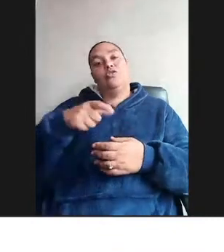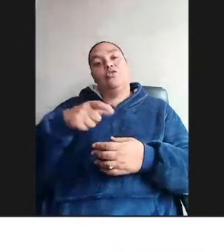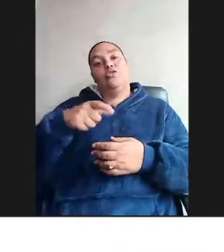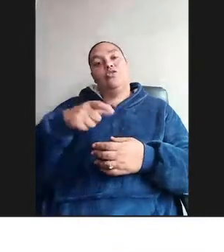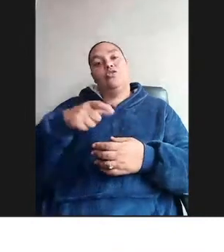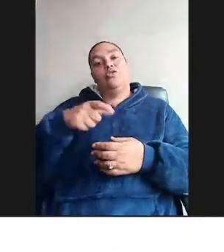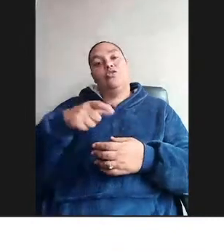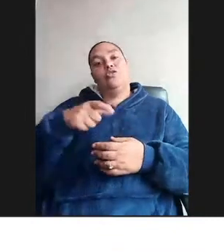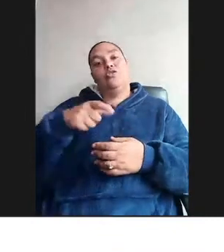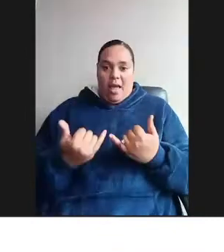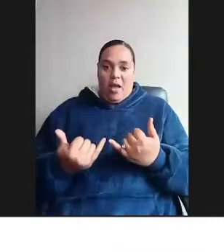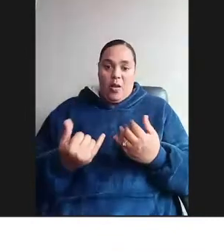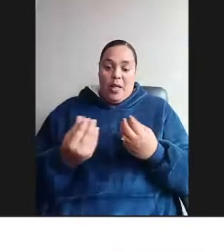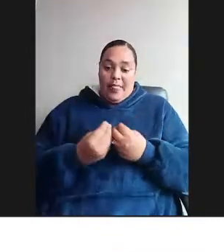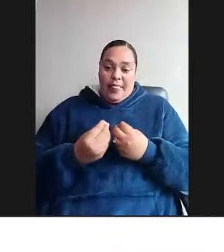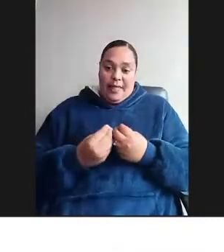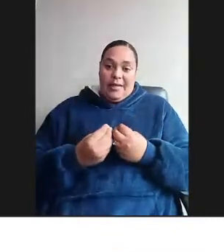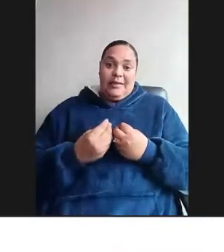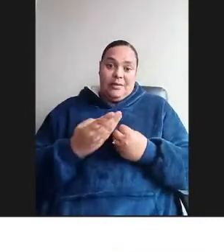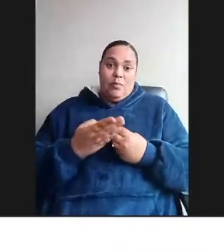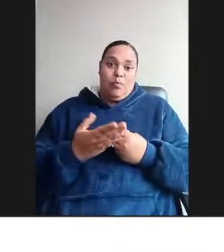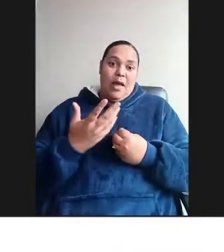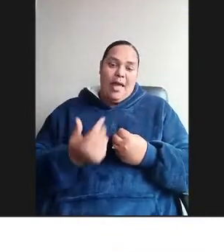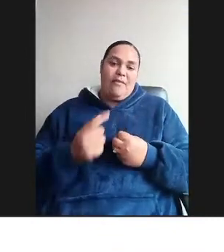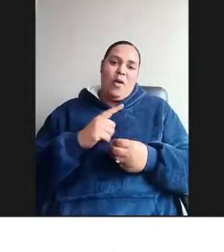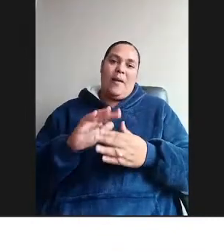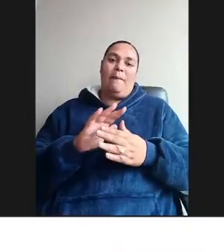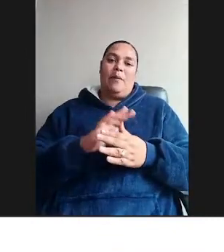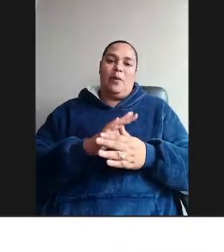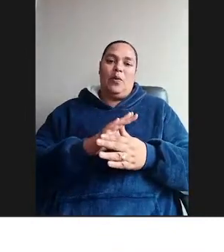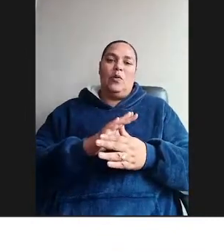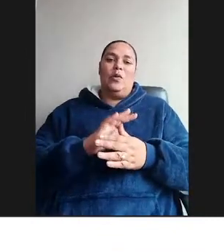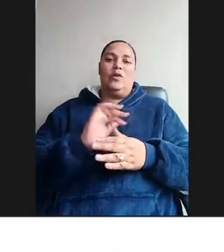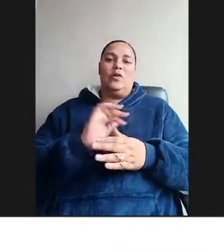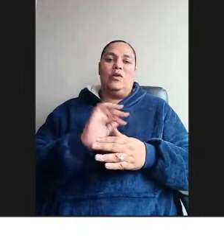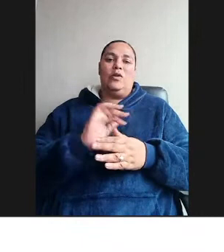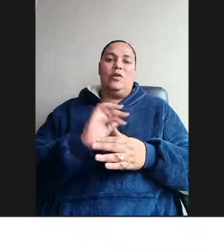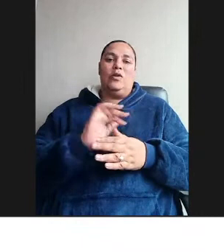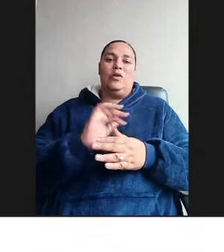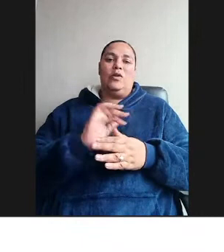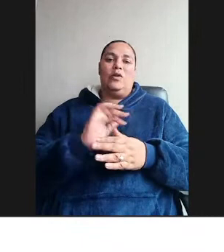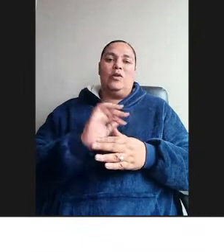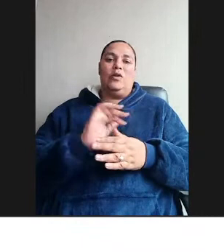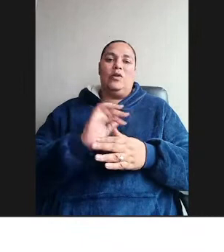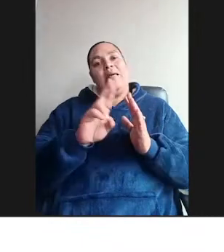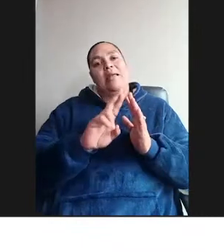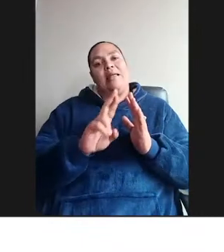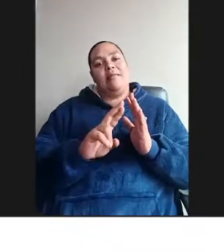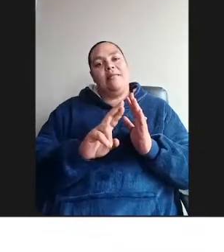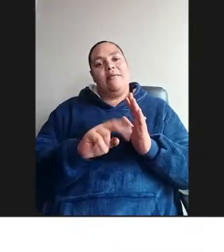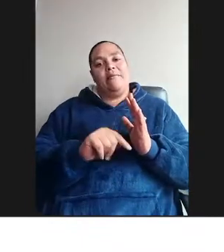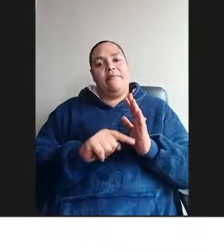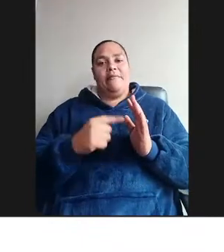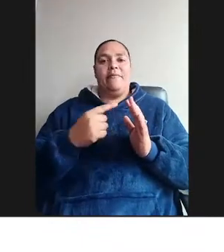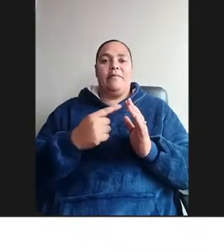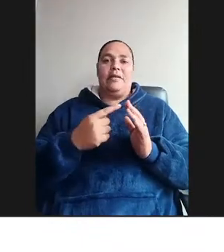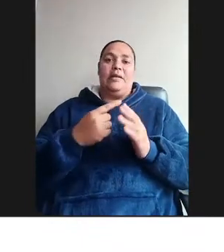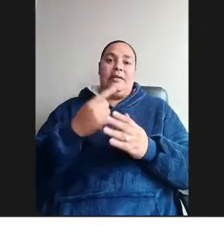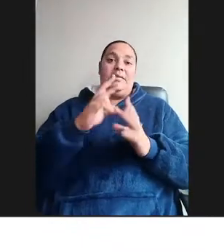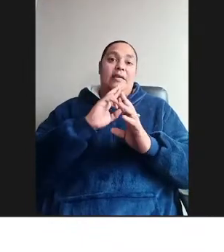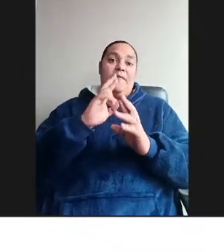things stand, also in terms of the directives that Mr. Retief is referring to, the entry point